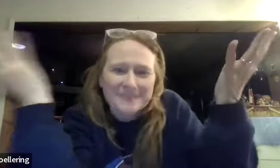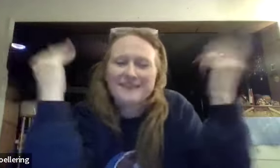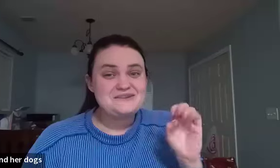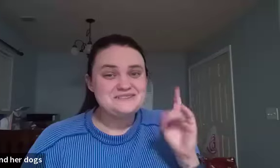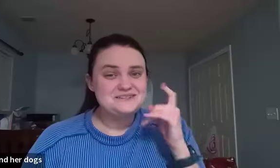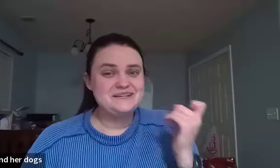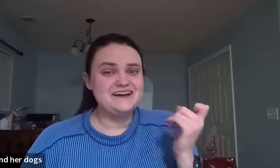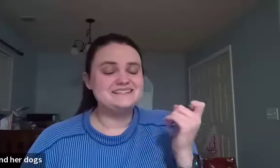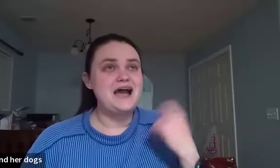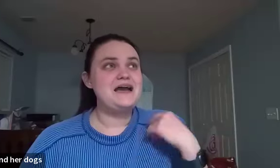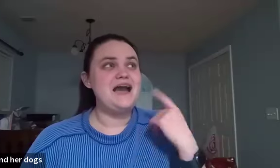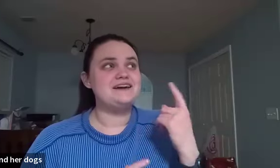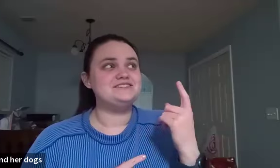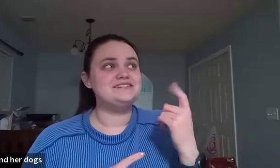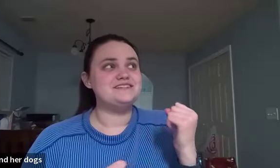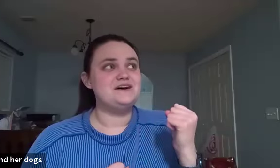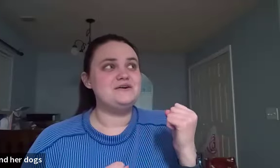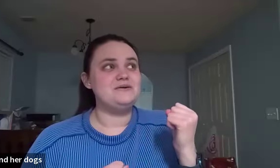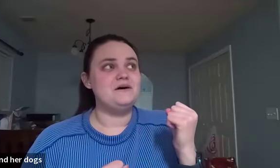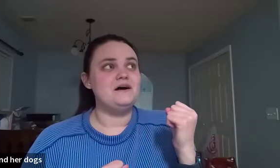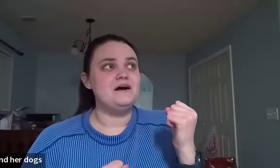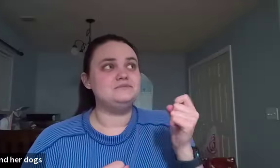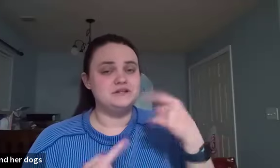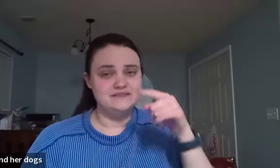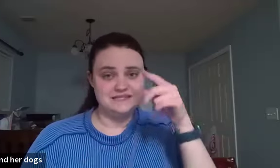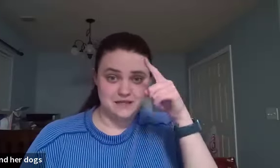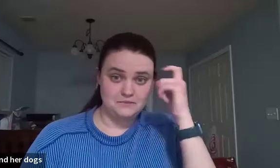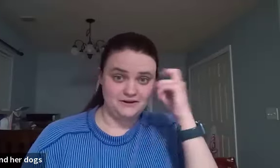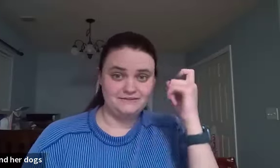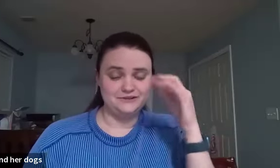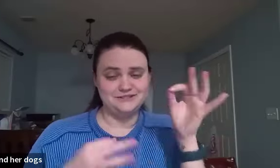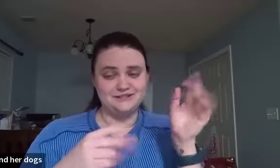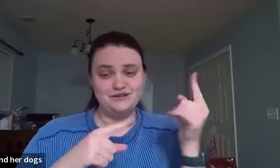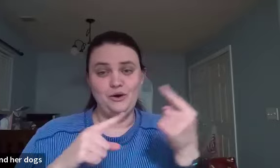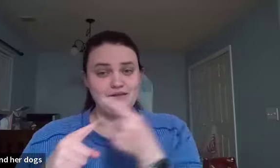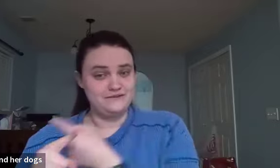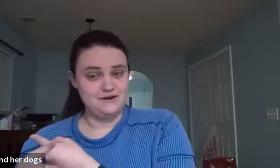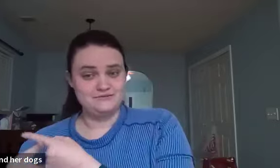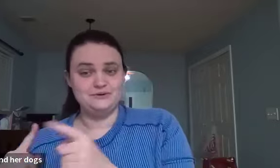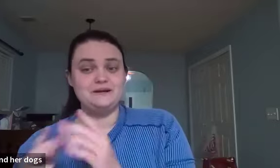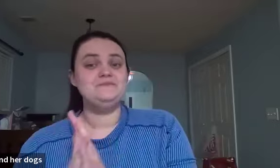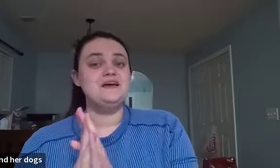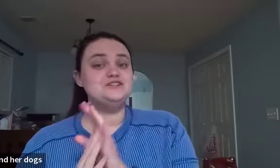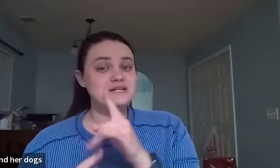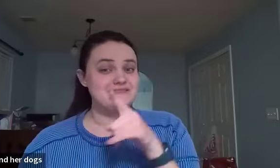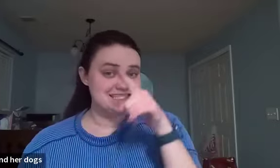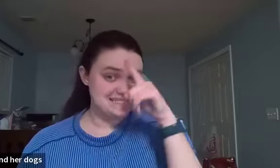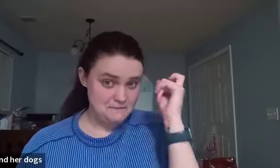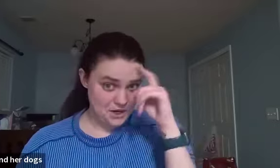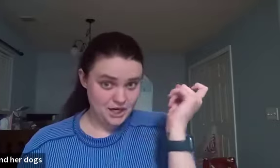They so do because I actually so during the summer, we're just gonna totally veer off real quick. During the